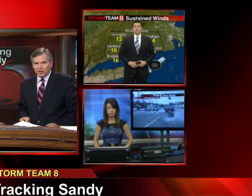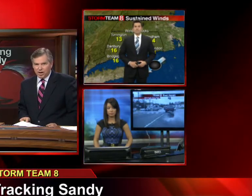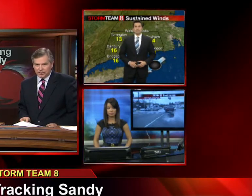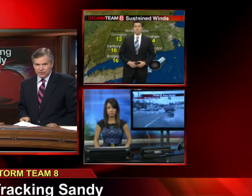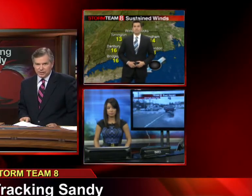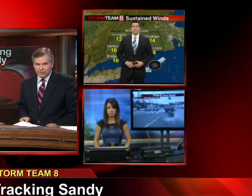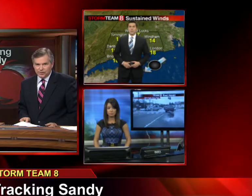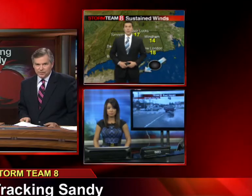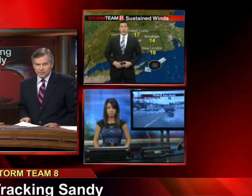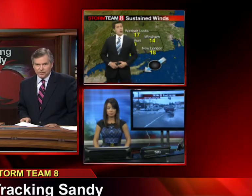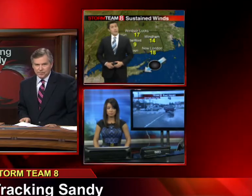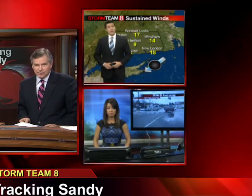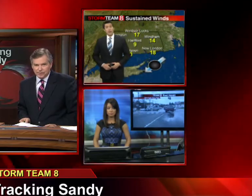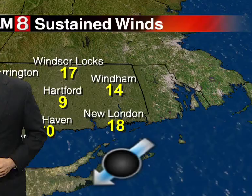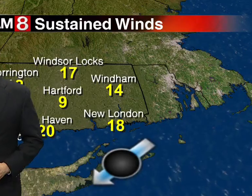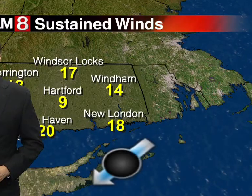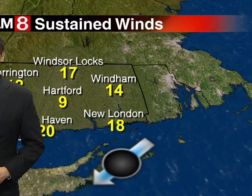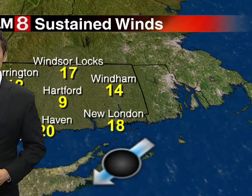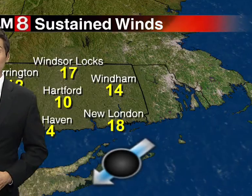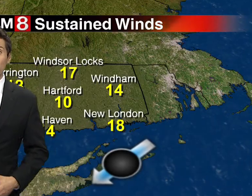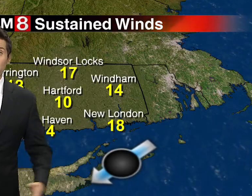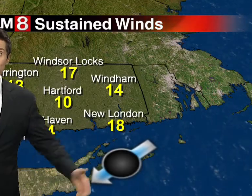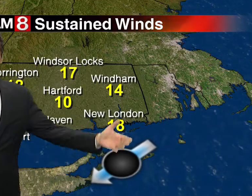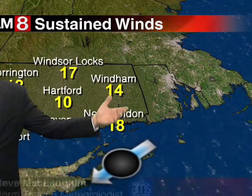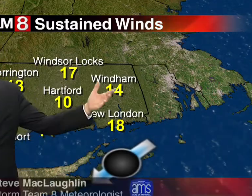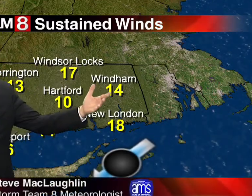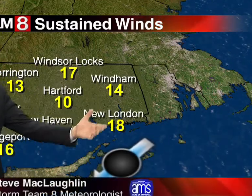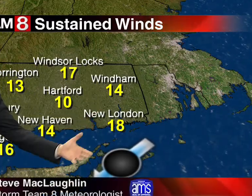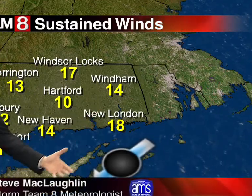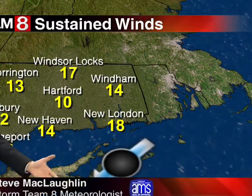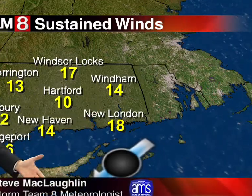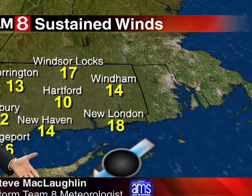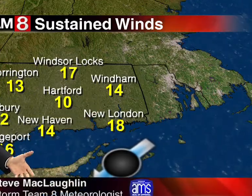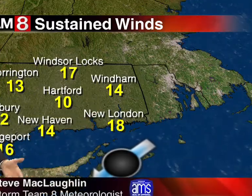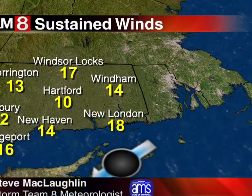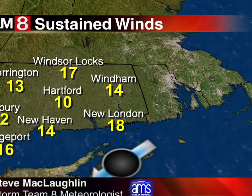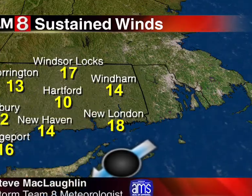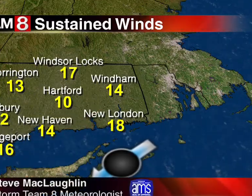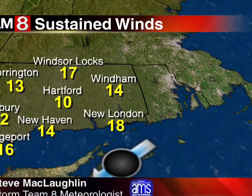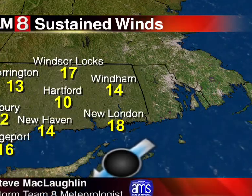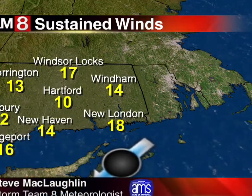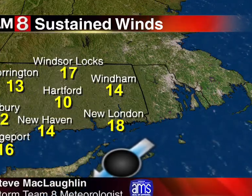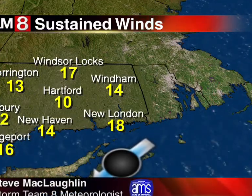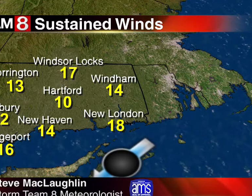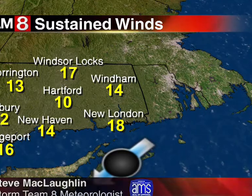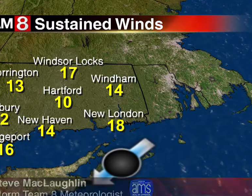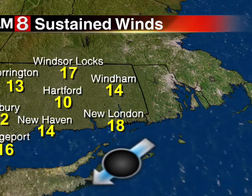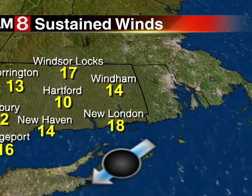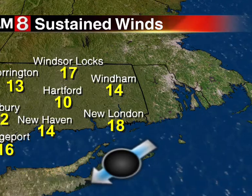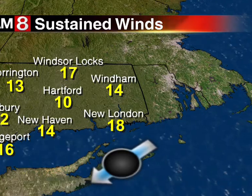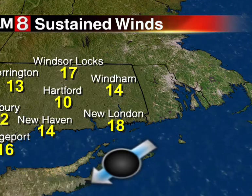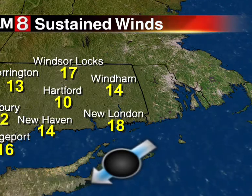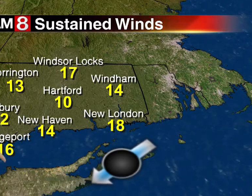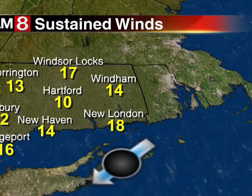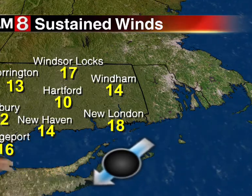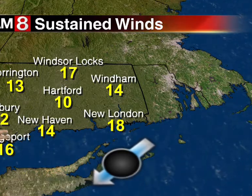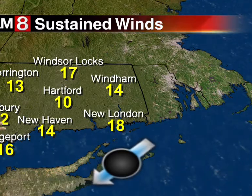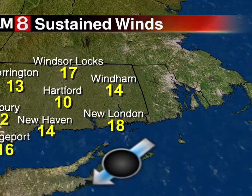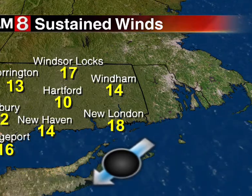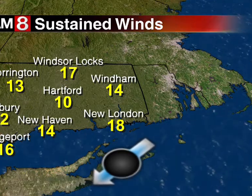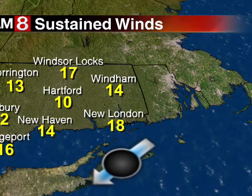Steve McLaughlin. Steve. Well, good evening. We are seeing those winds already go around to the north and east, and it will get nasty over the next couple of